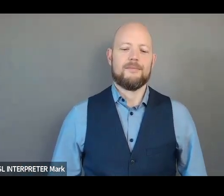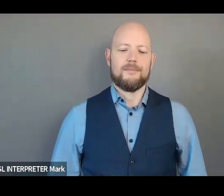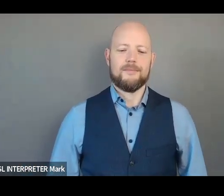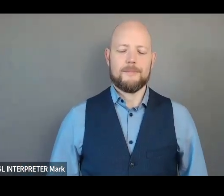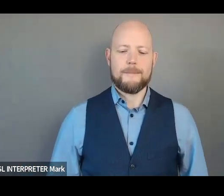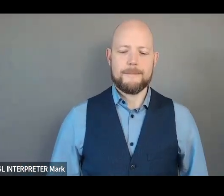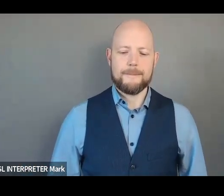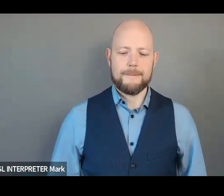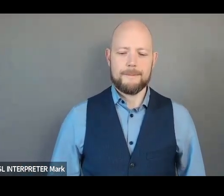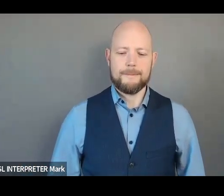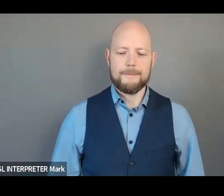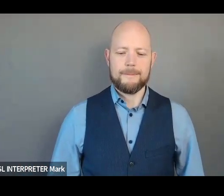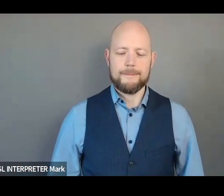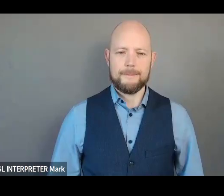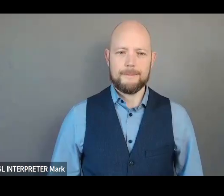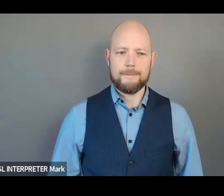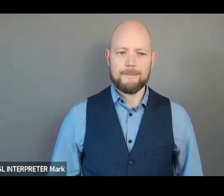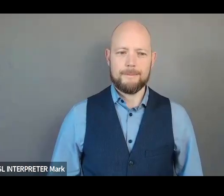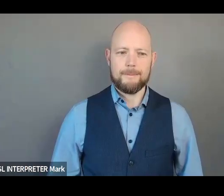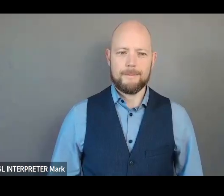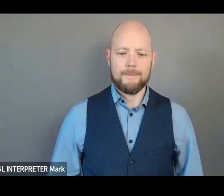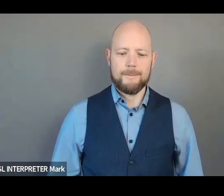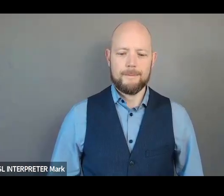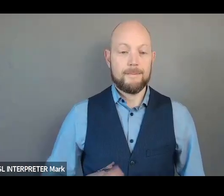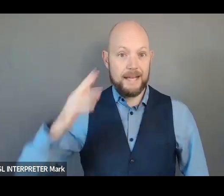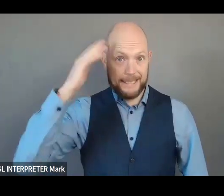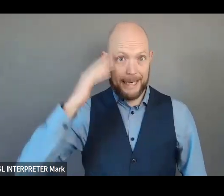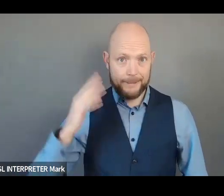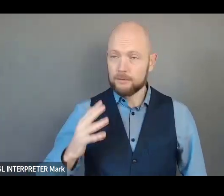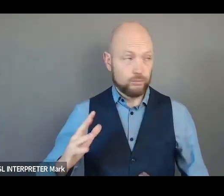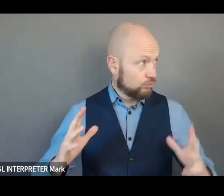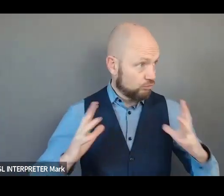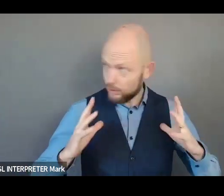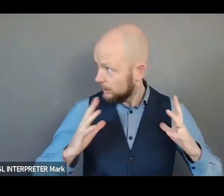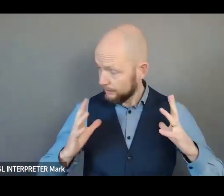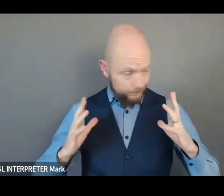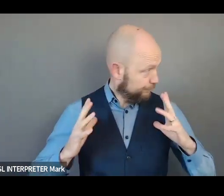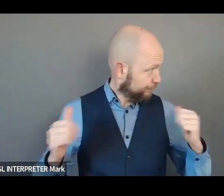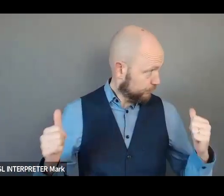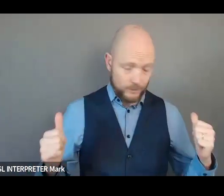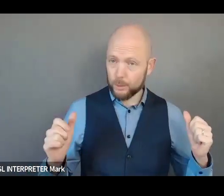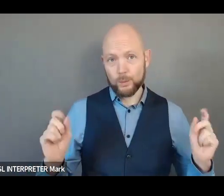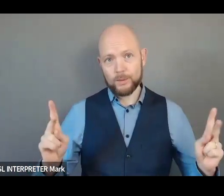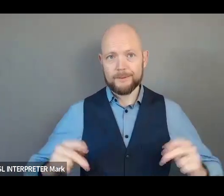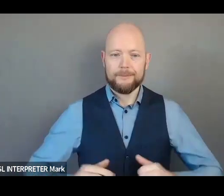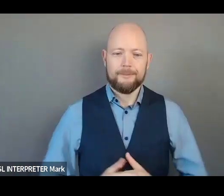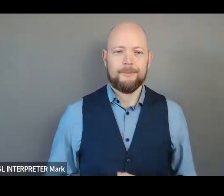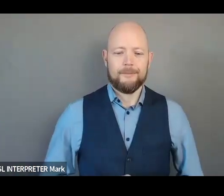Okay. Right. Okay, we're ready to move on. Yeah.